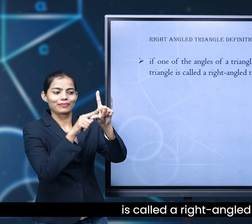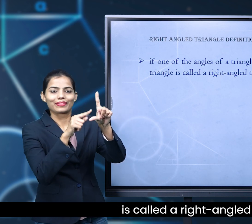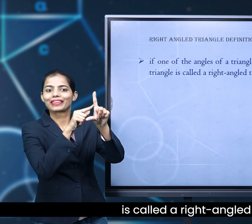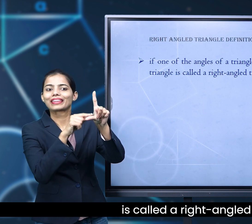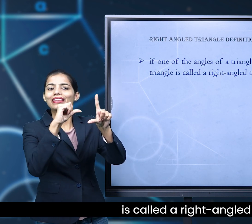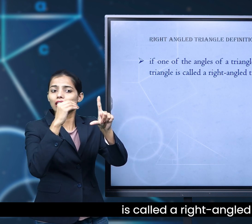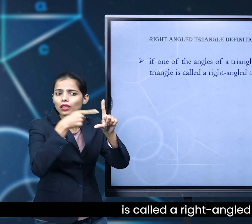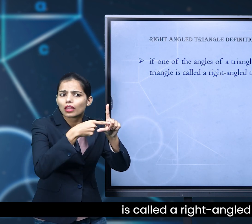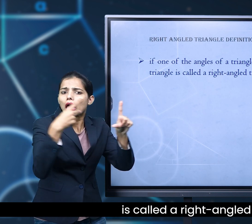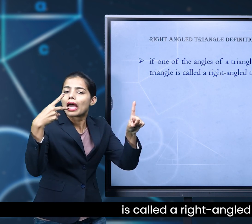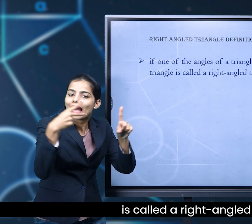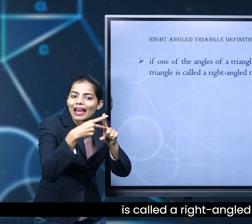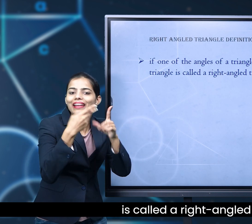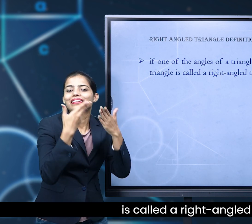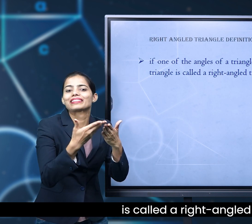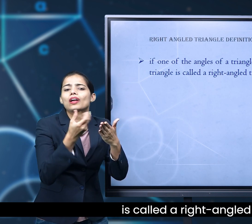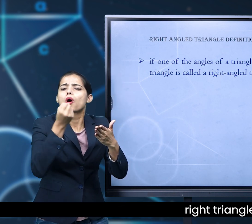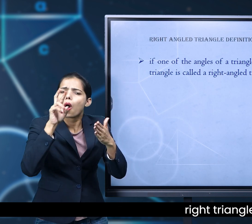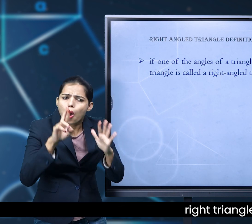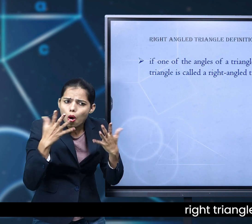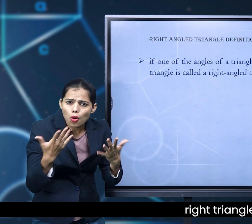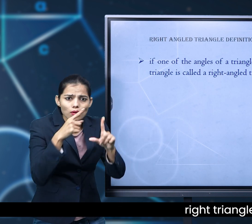angle triangle or a right triangle.